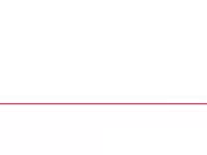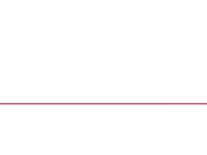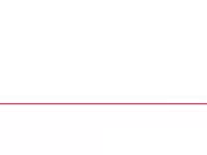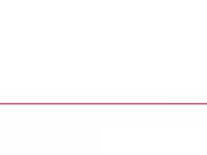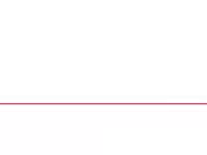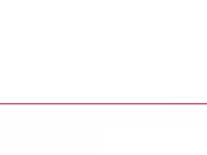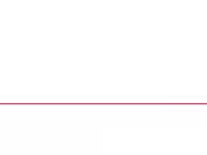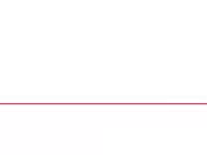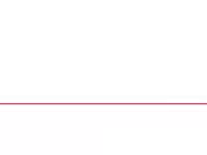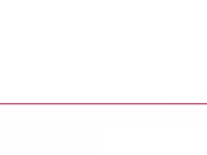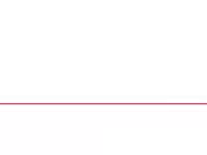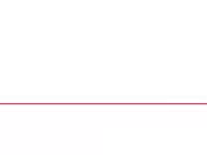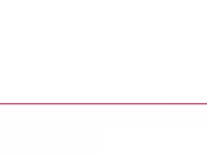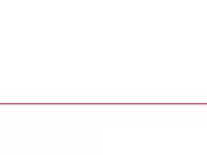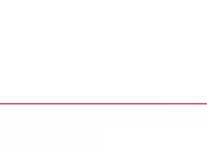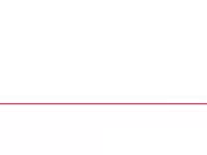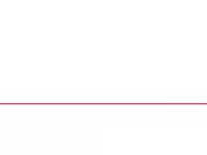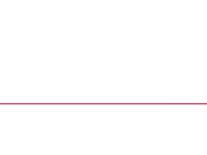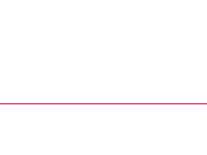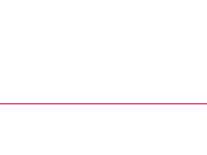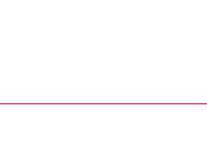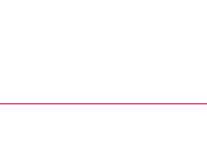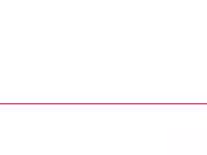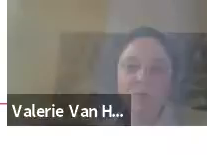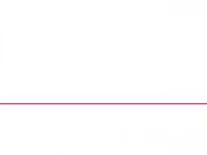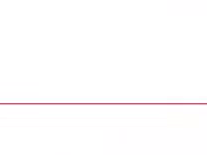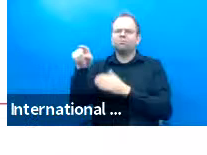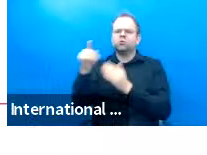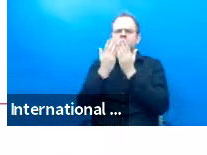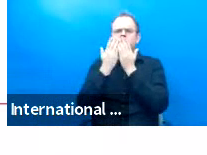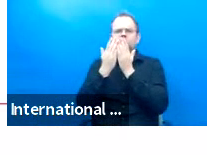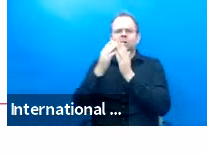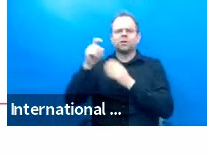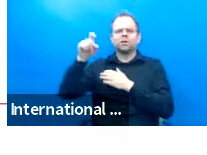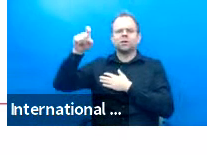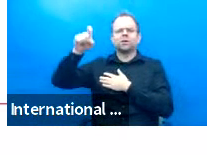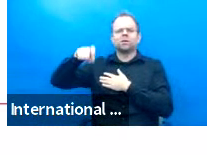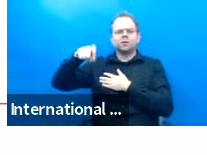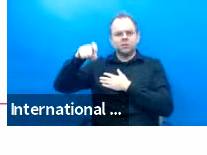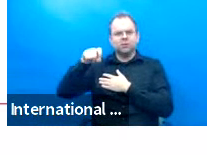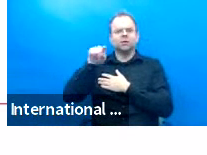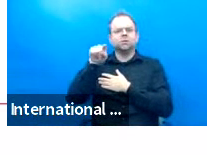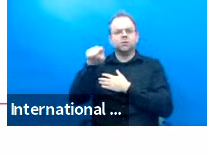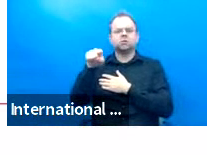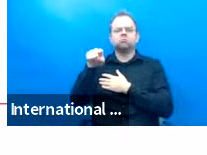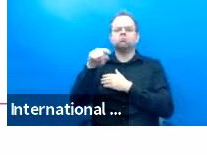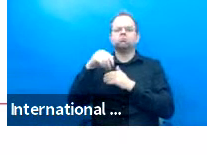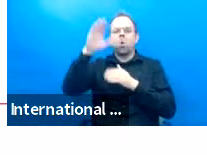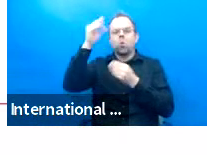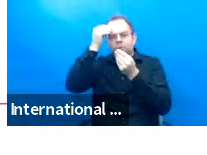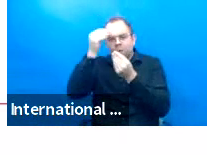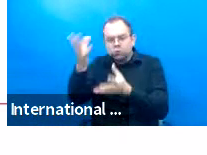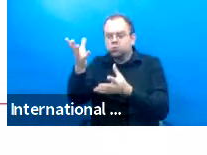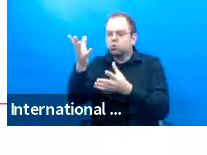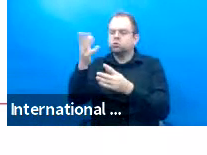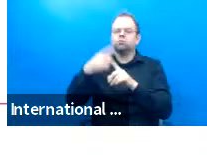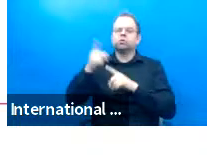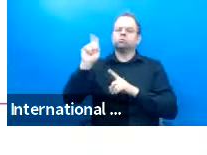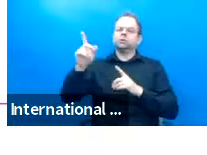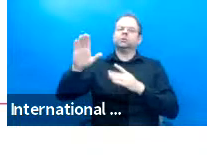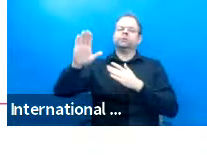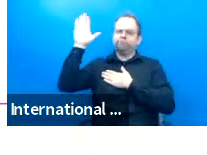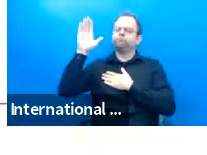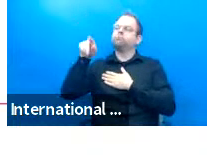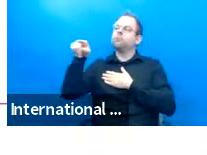socially. So also they support to more support in everyday life necessities, such